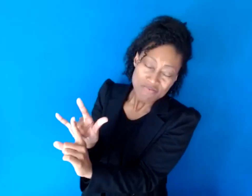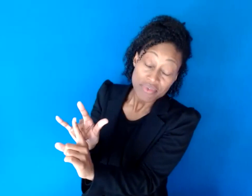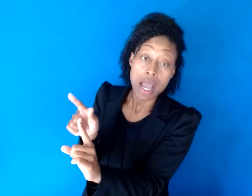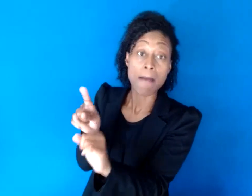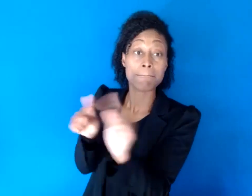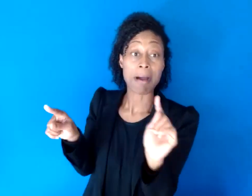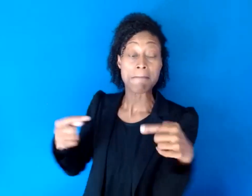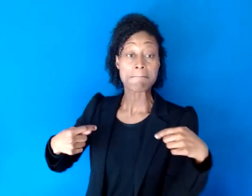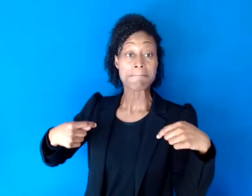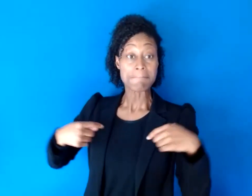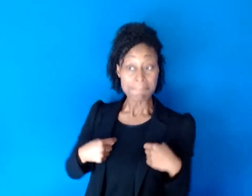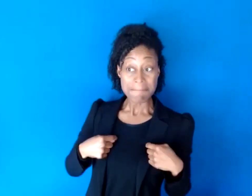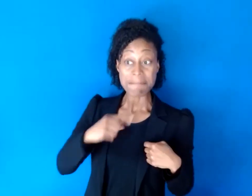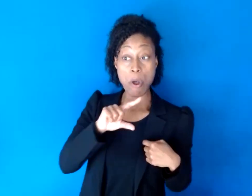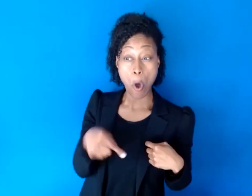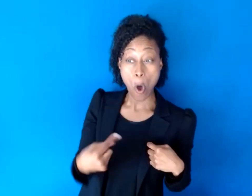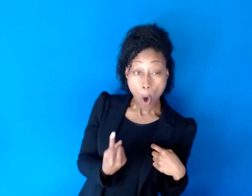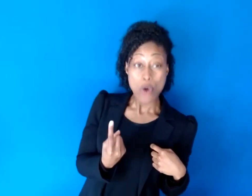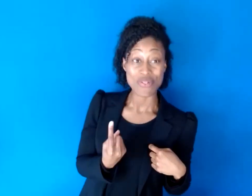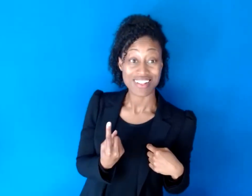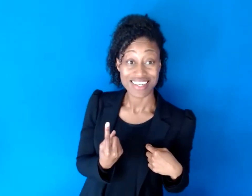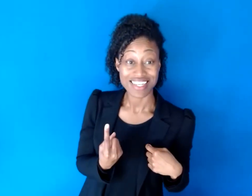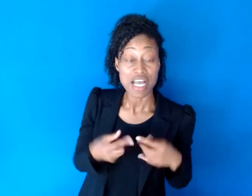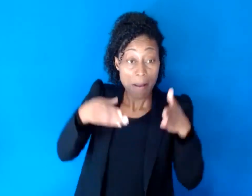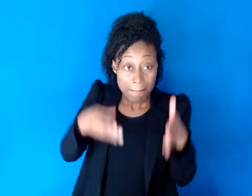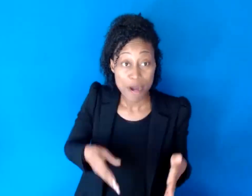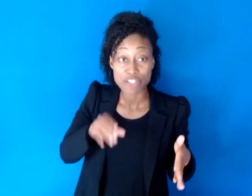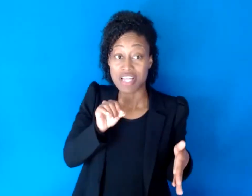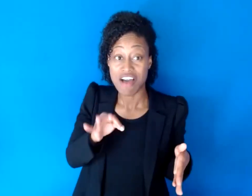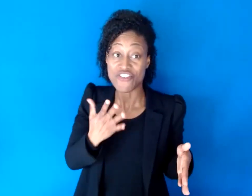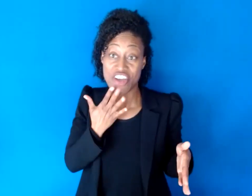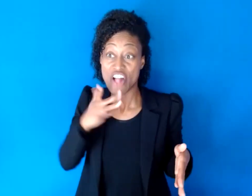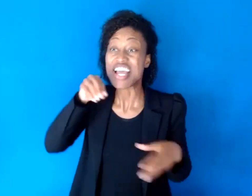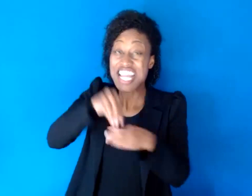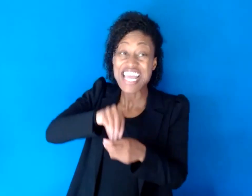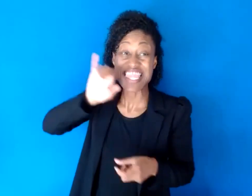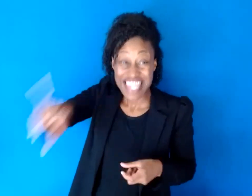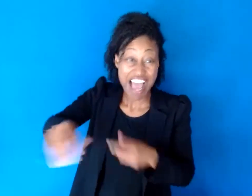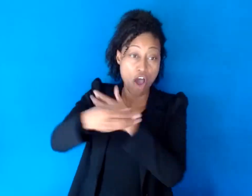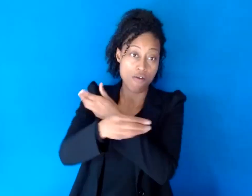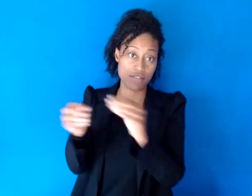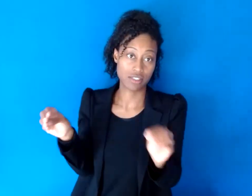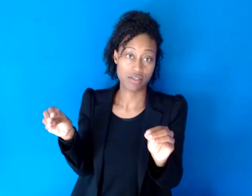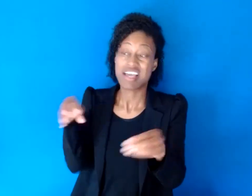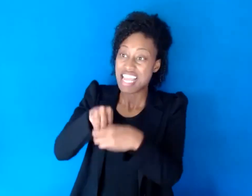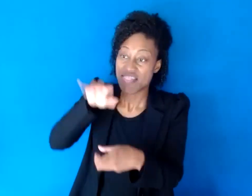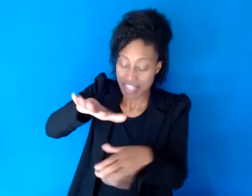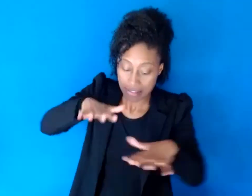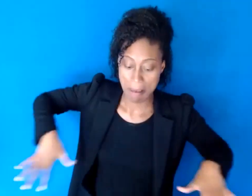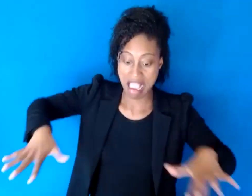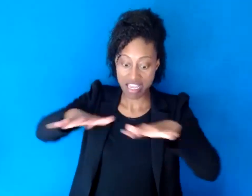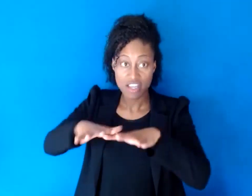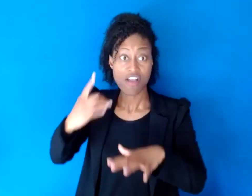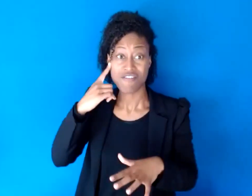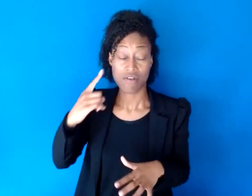me being the only person of color in that office or in this space for